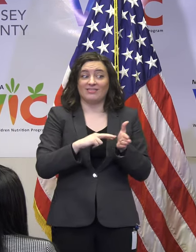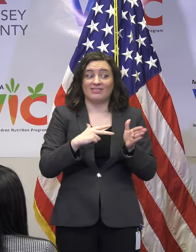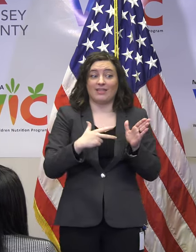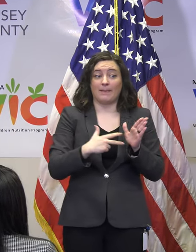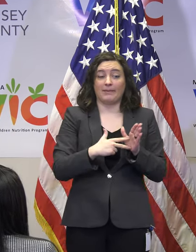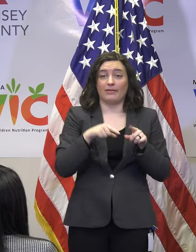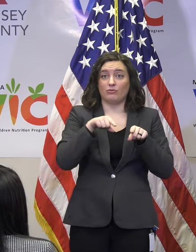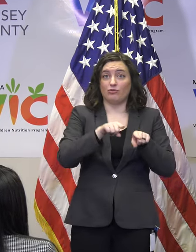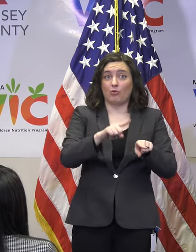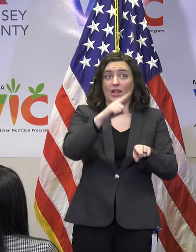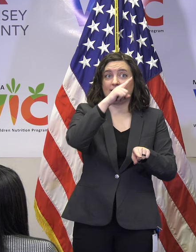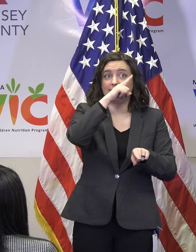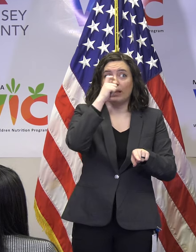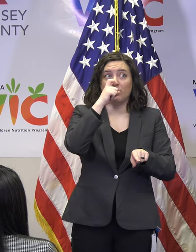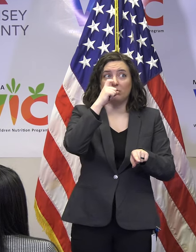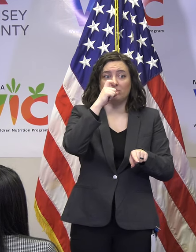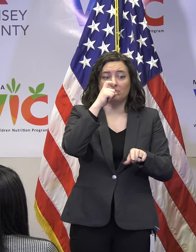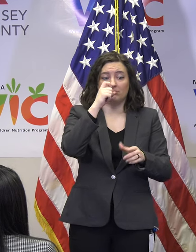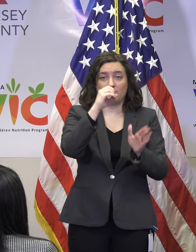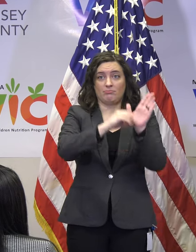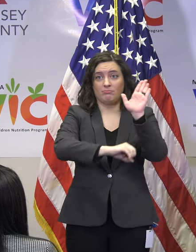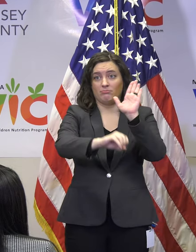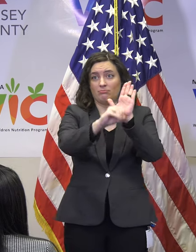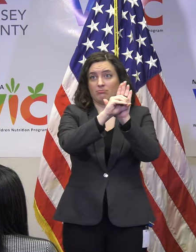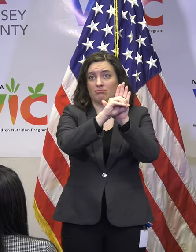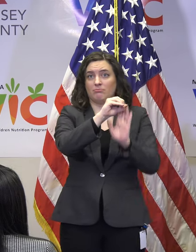a circumstance where we will literally have no money.